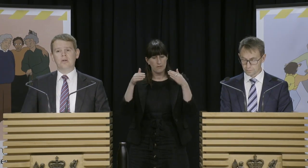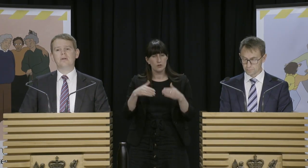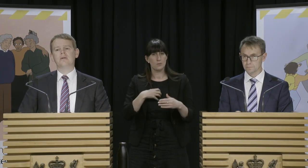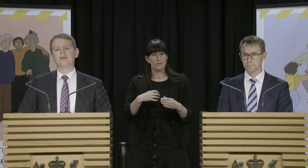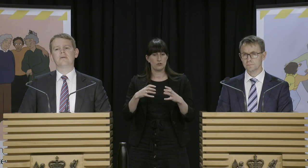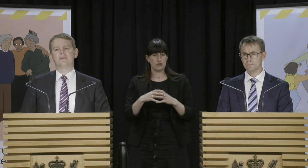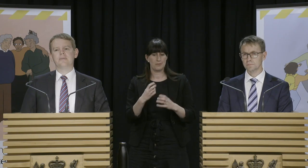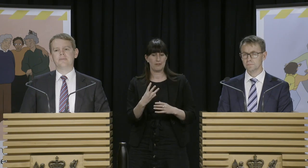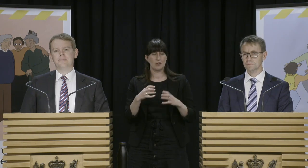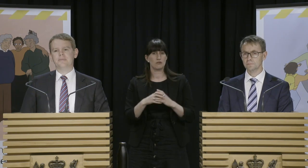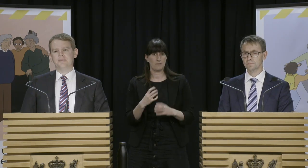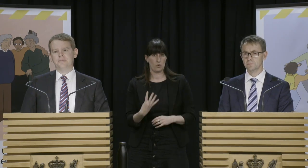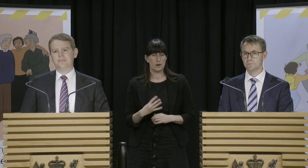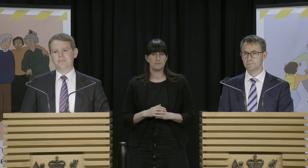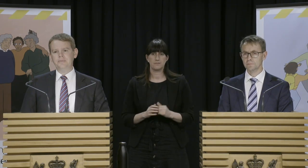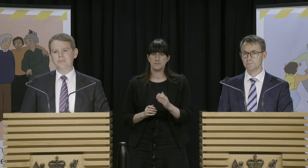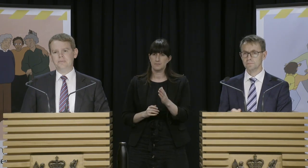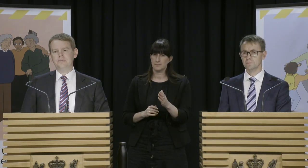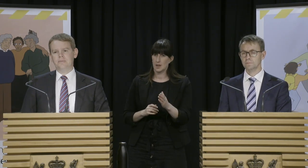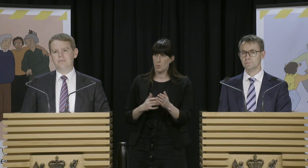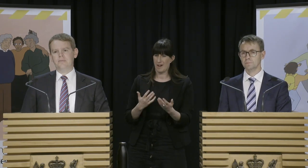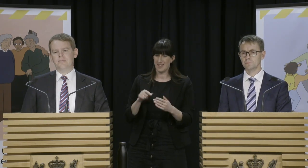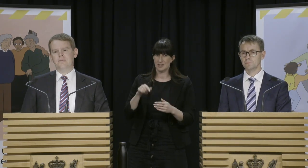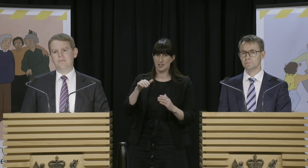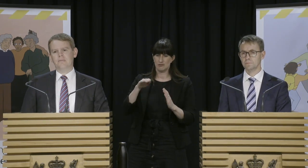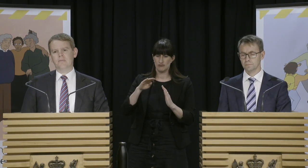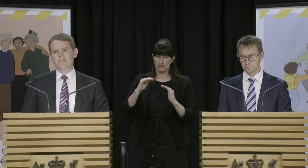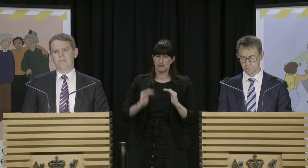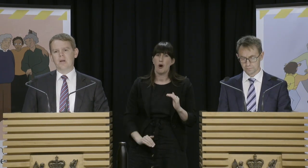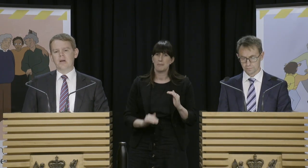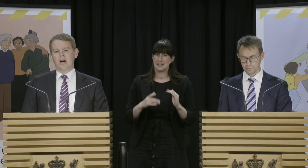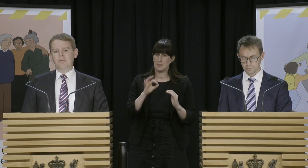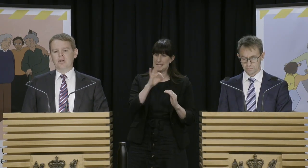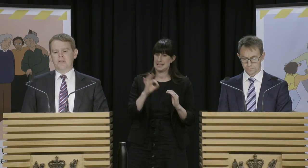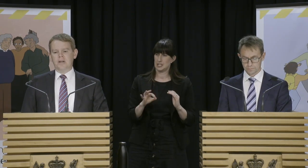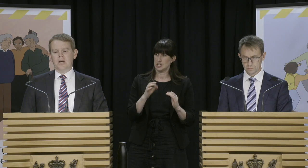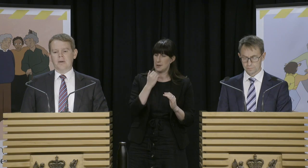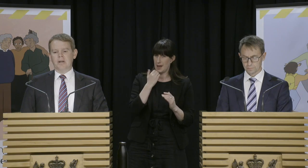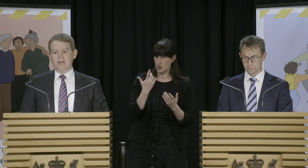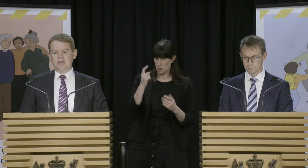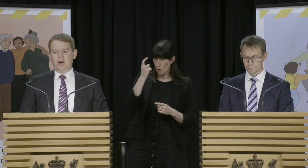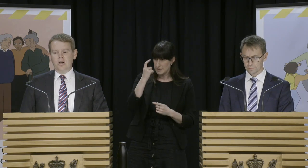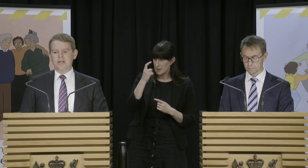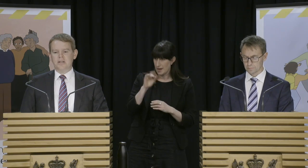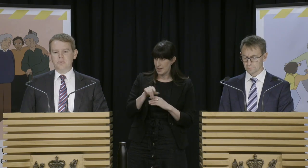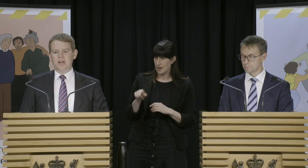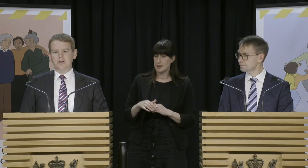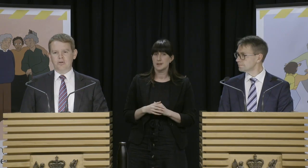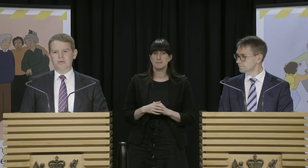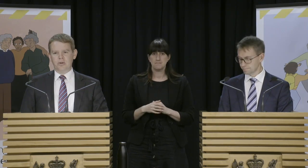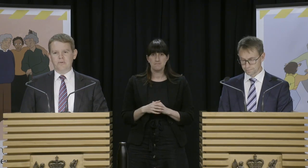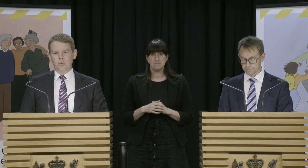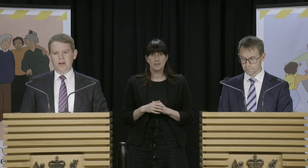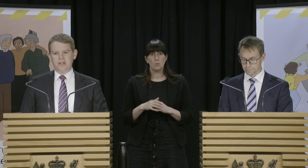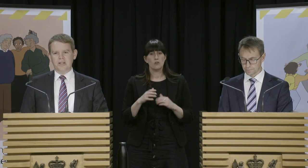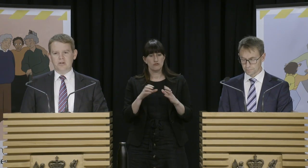and 4. The percentage rate, how concerned are you about that? Look, I think it does highlight that as we get into